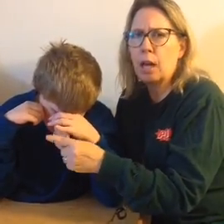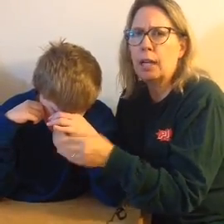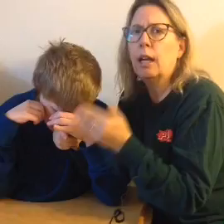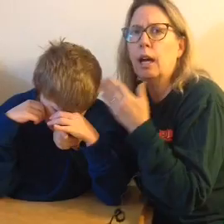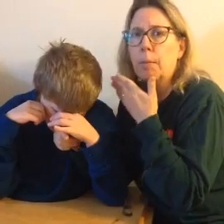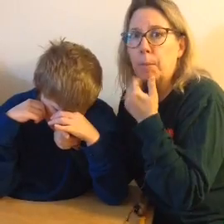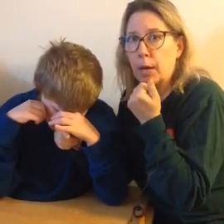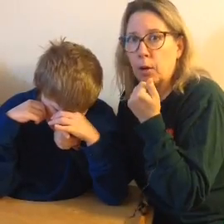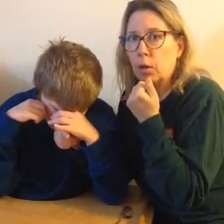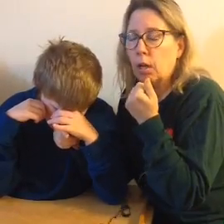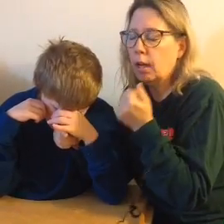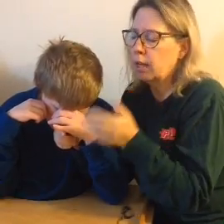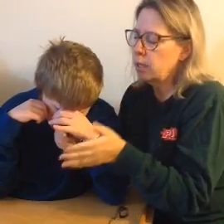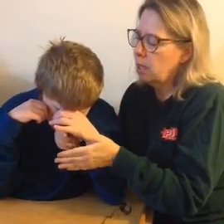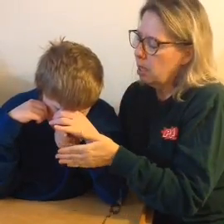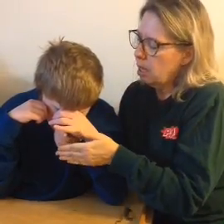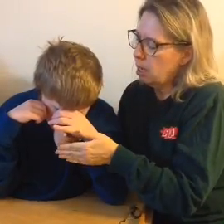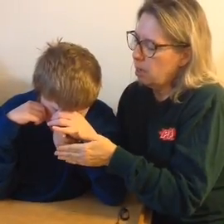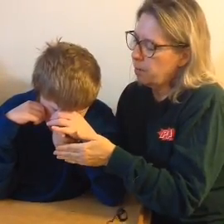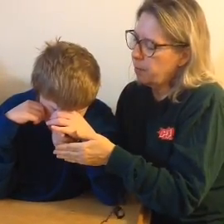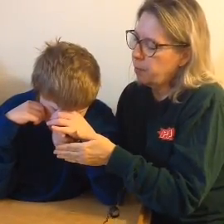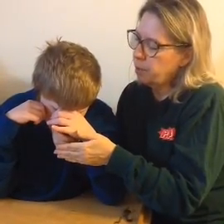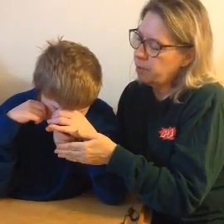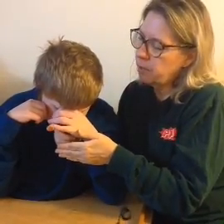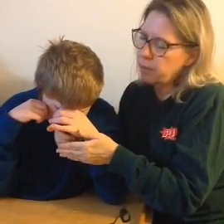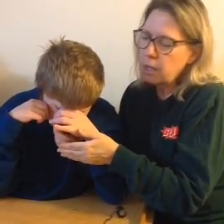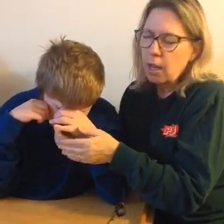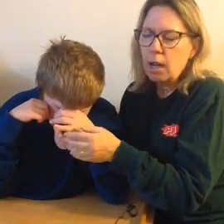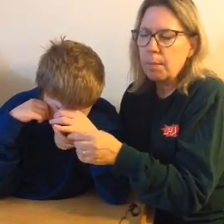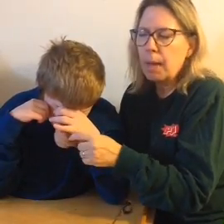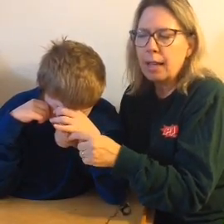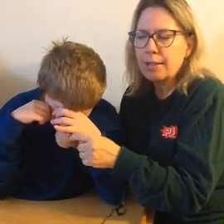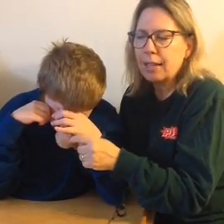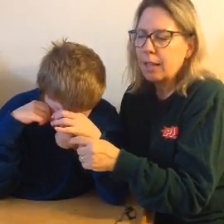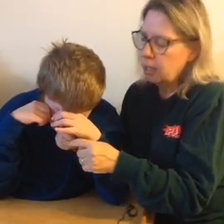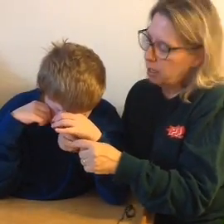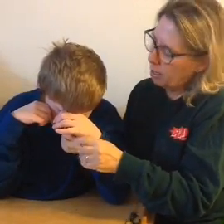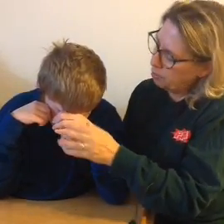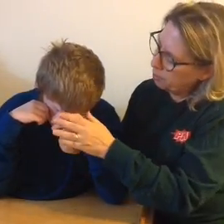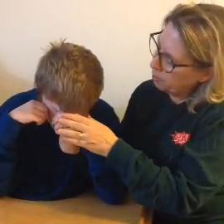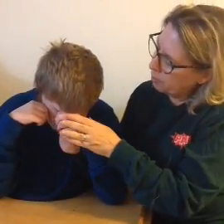sign better. And for instance, Maxie, as you can see,